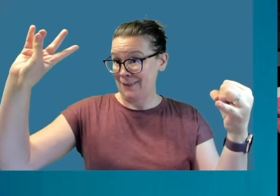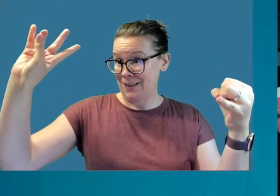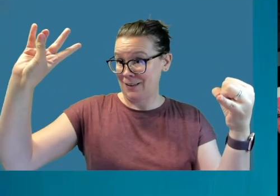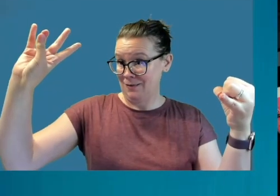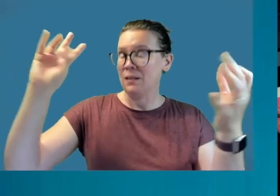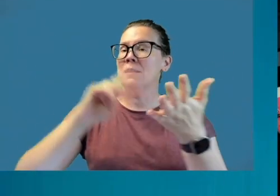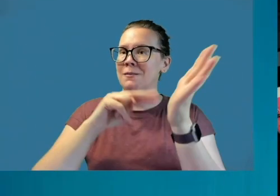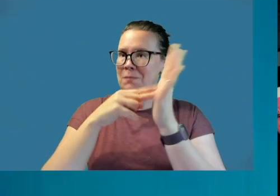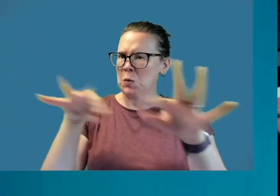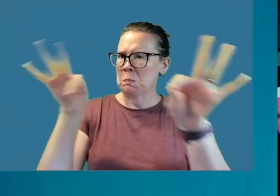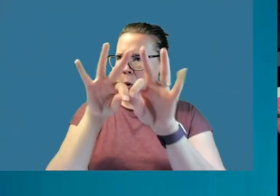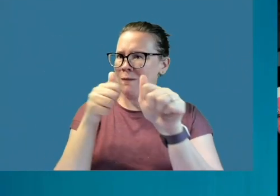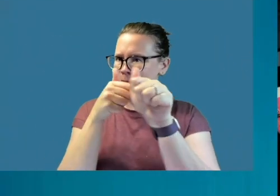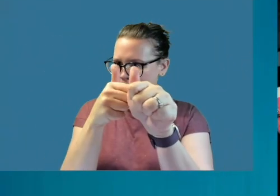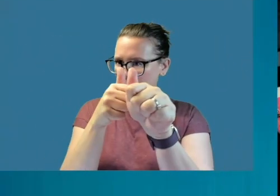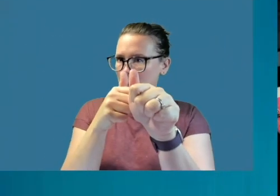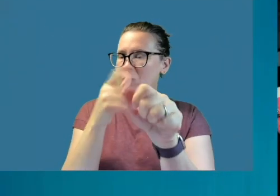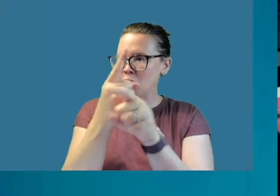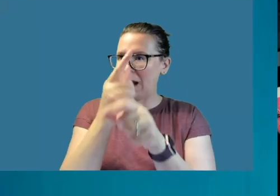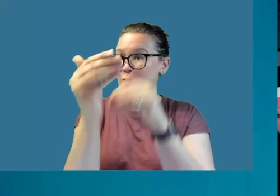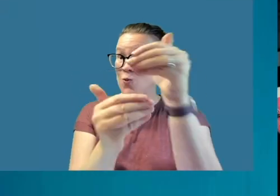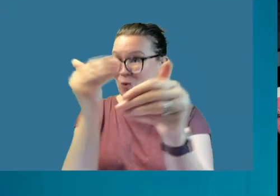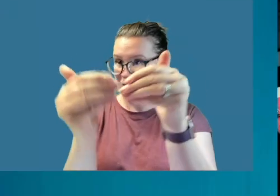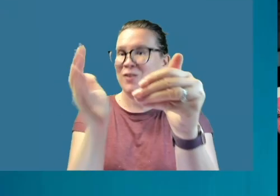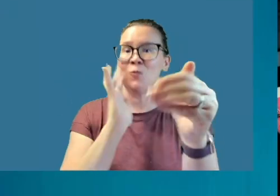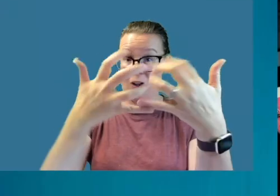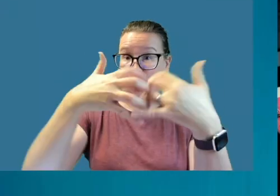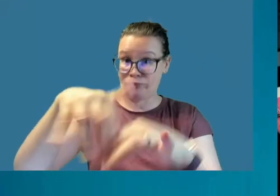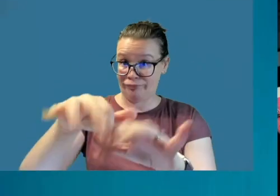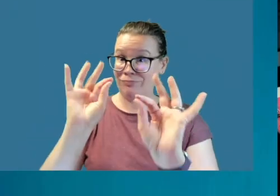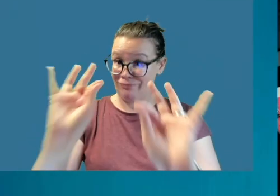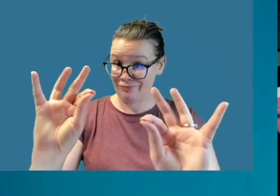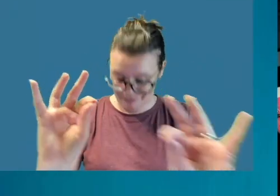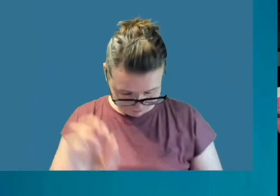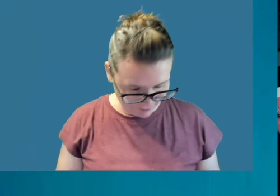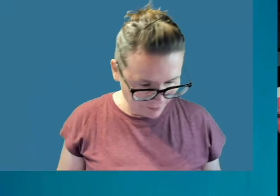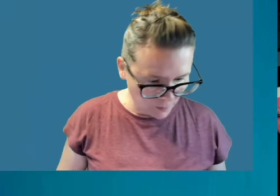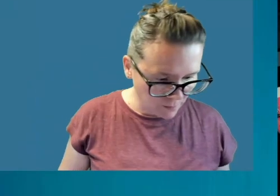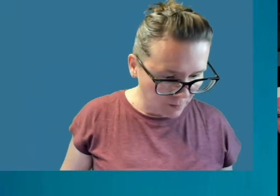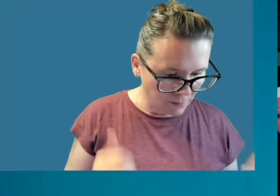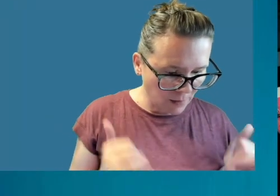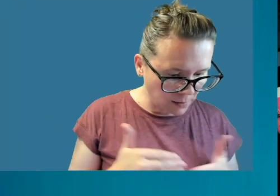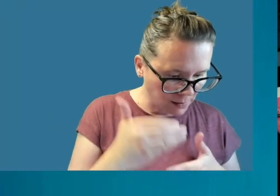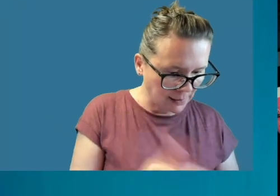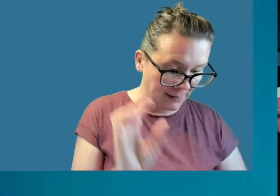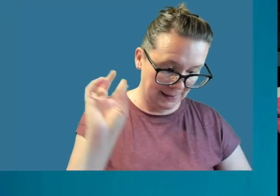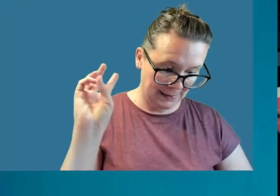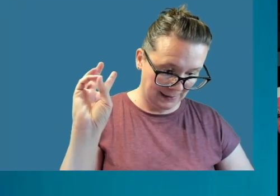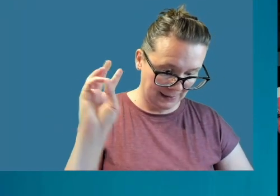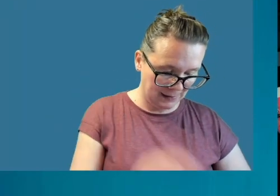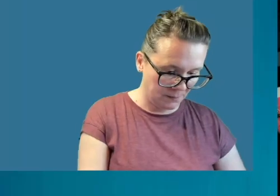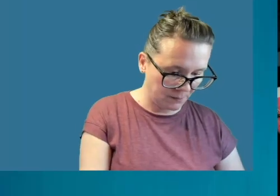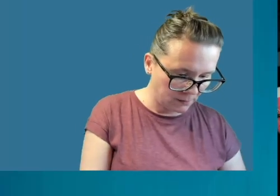we extended the lines, we did that based on the numbering system. So if you don't start with the right piece at